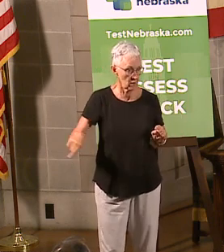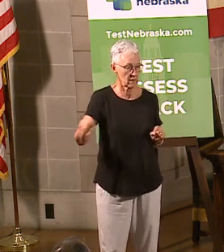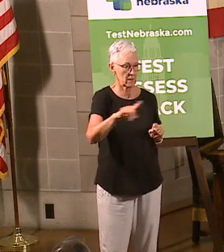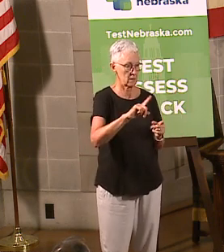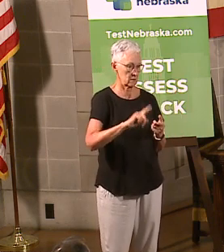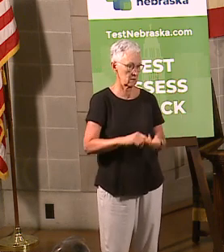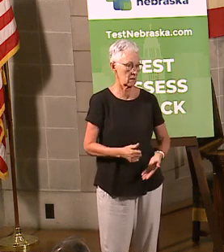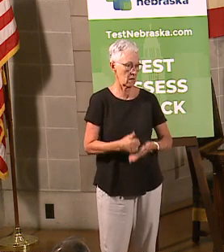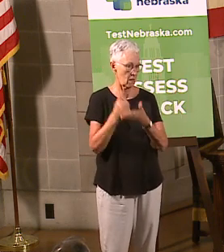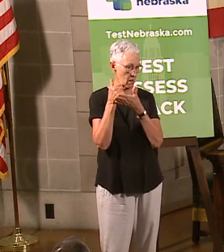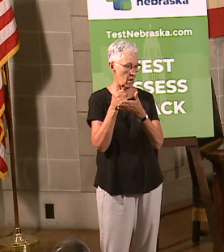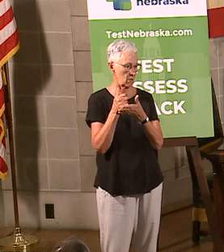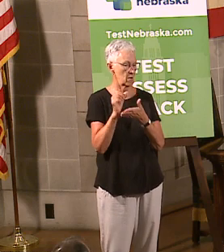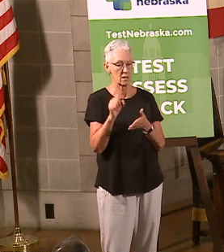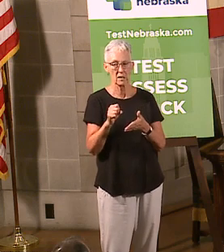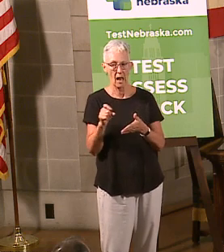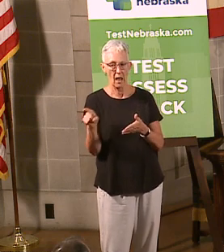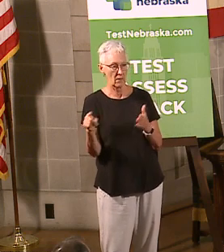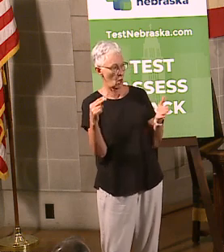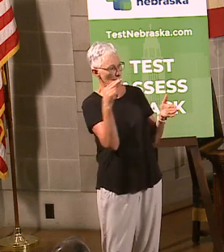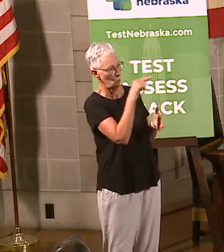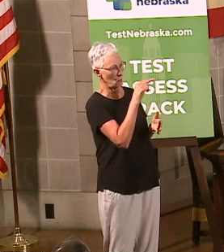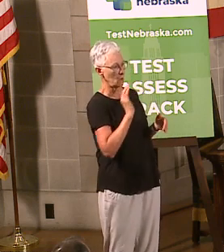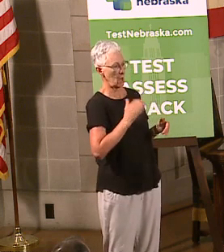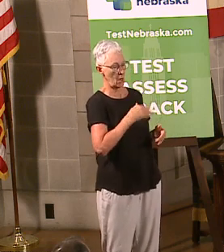at Launch Nebraska or